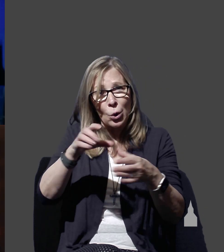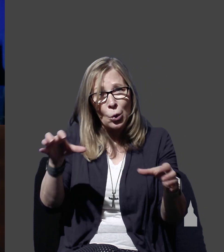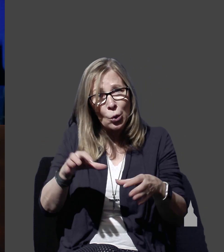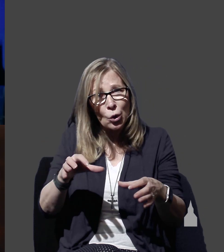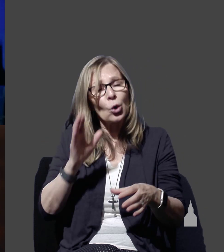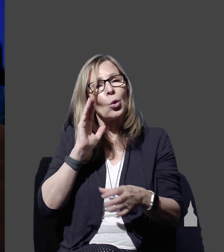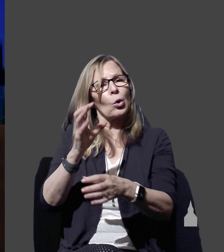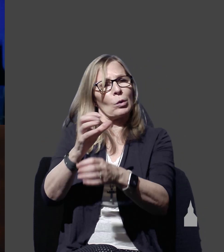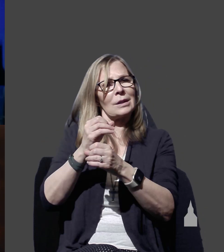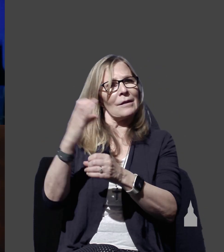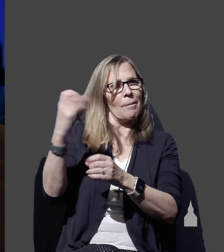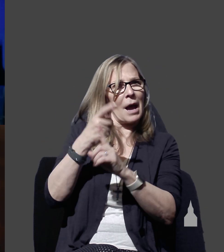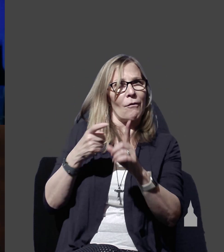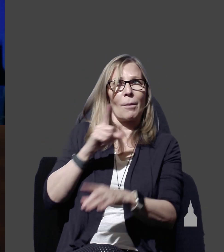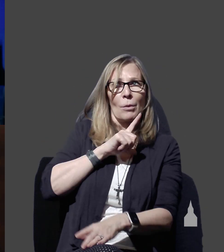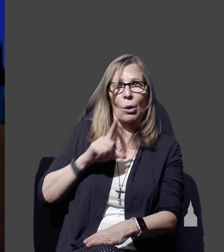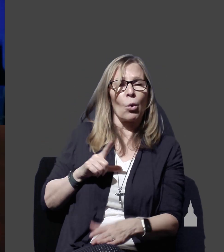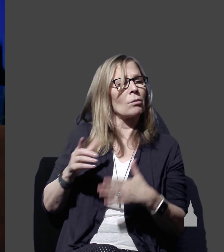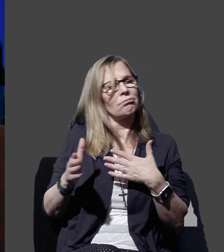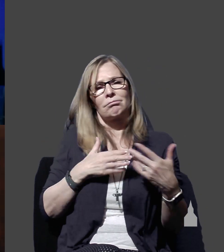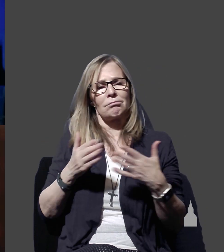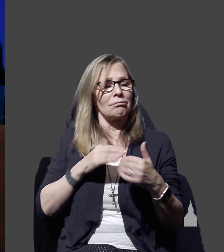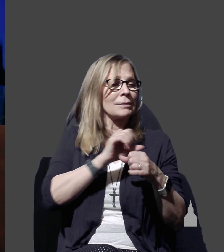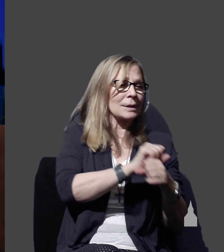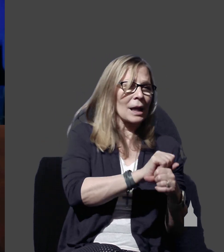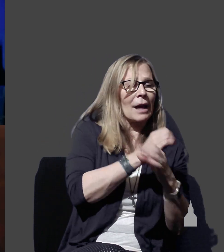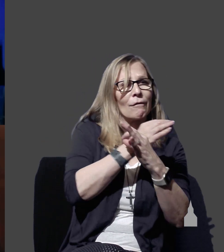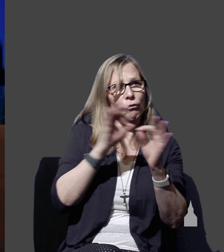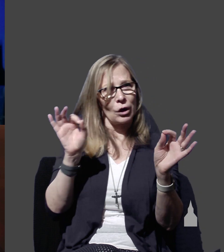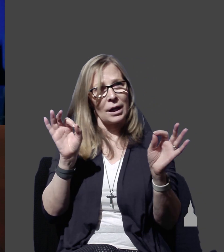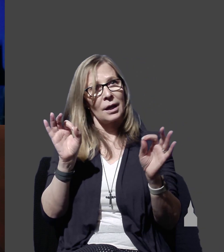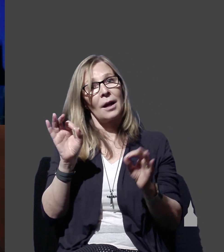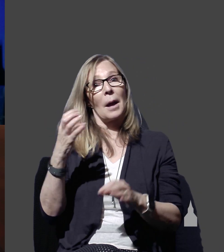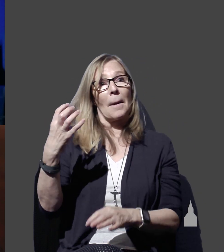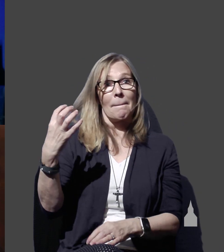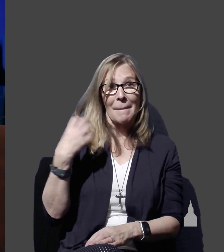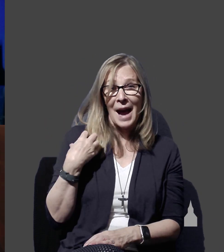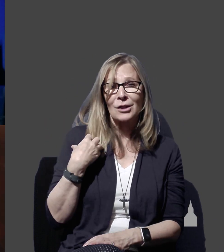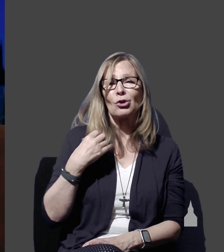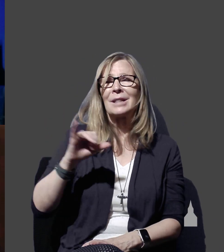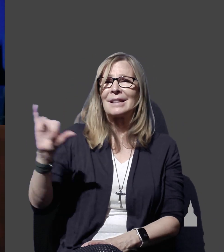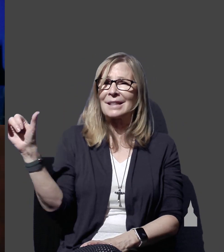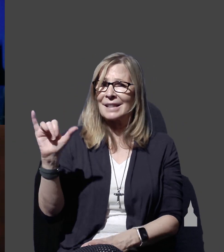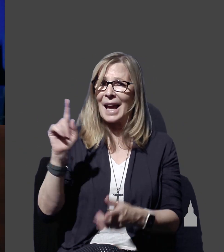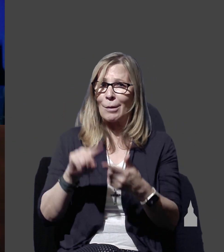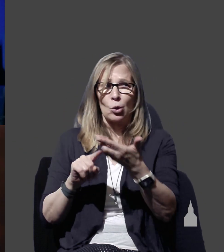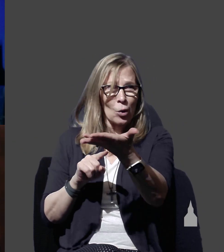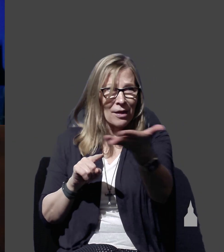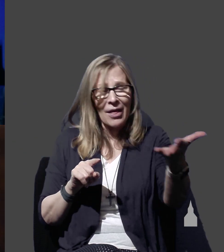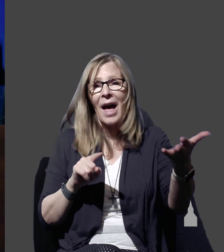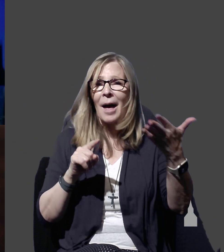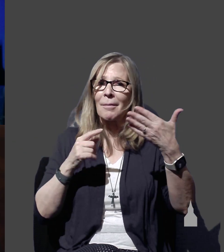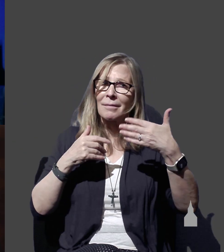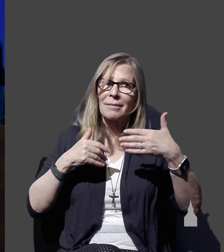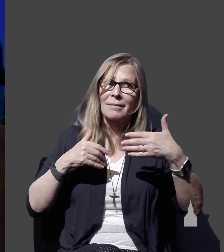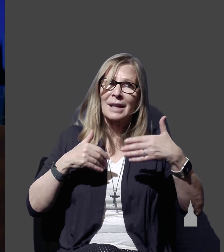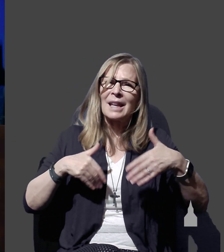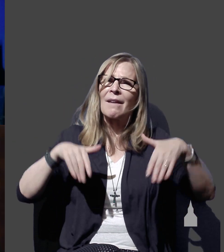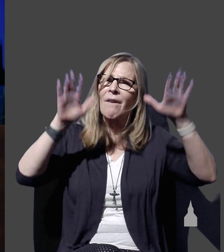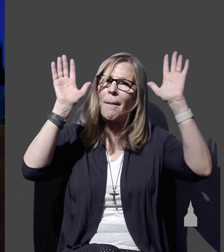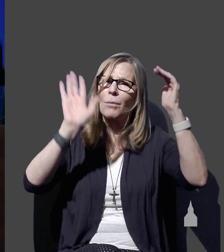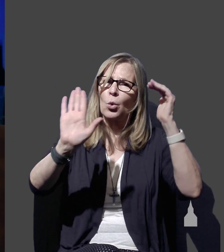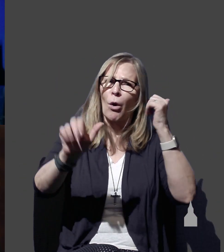he will receive back from the Lord, whether slave or free. And masters, do the same things to them and give up